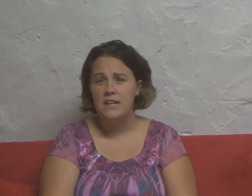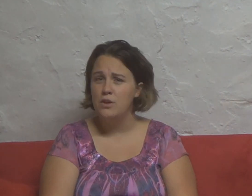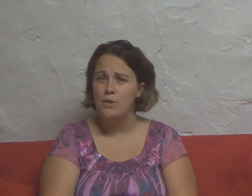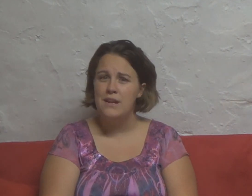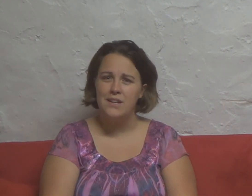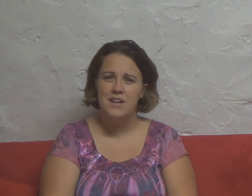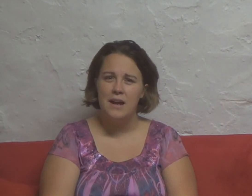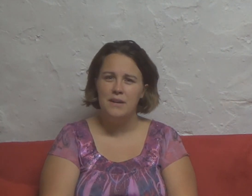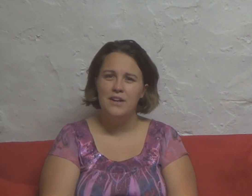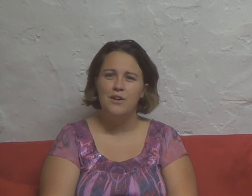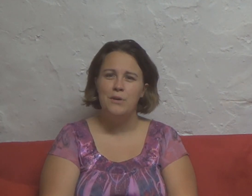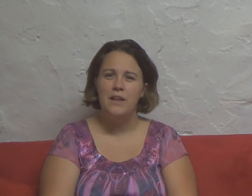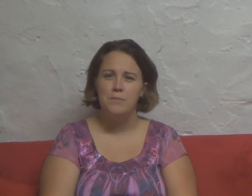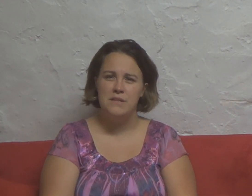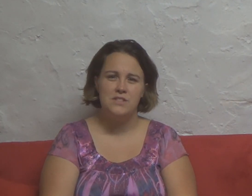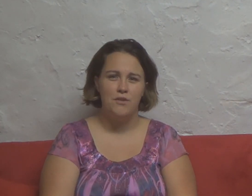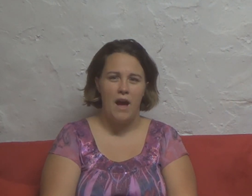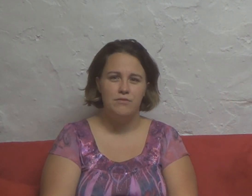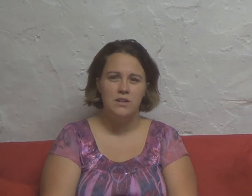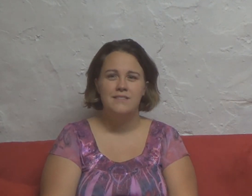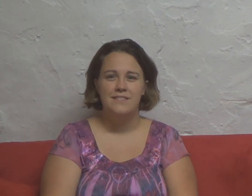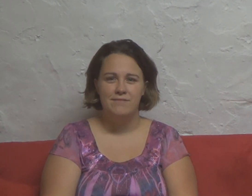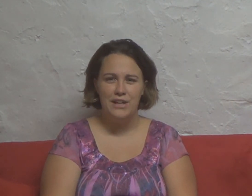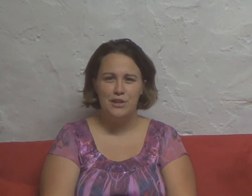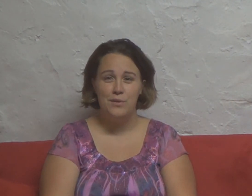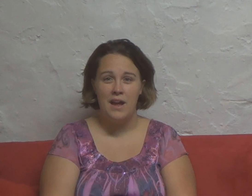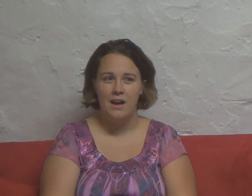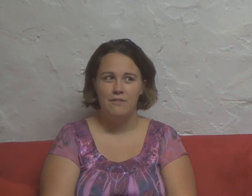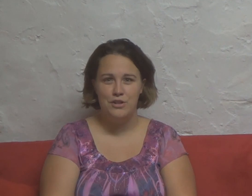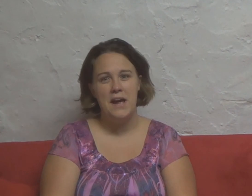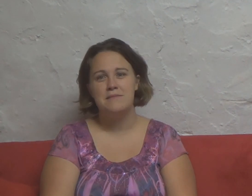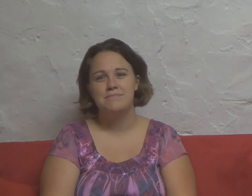see you next time here with Mrs. Kraft. Thank you and have a good day.